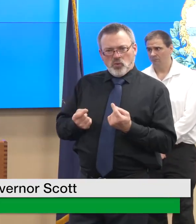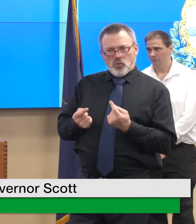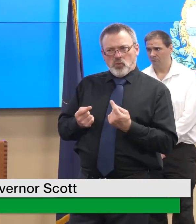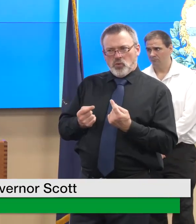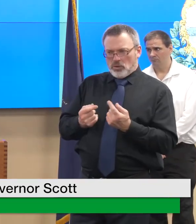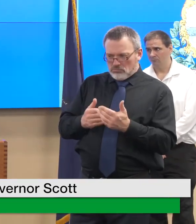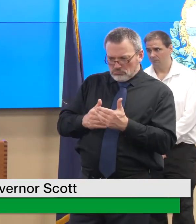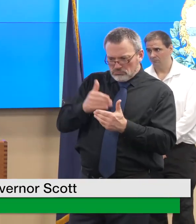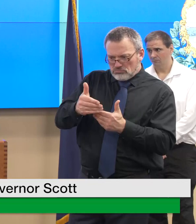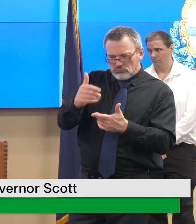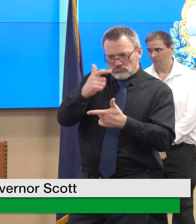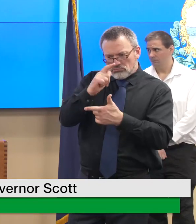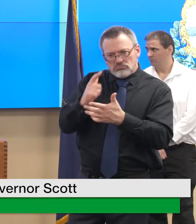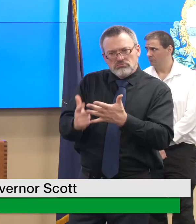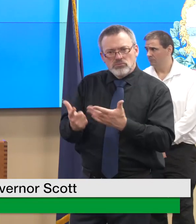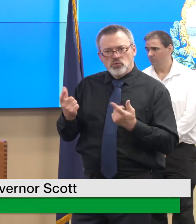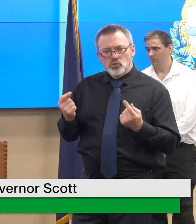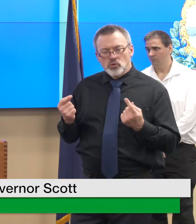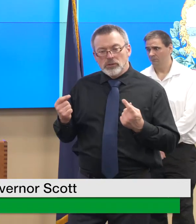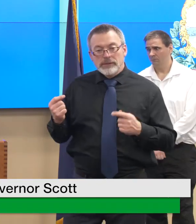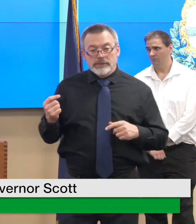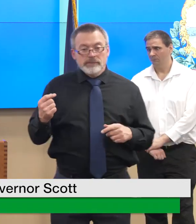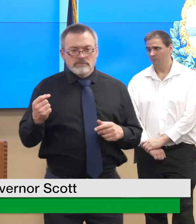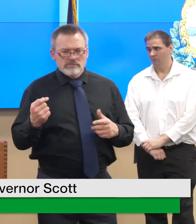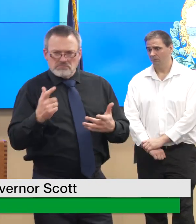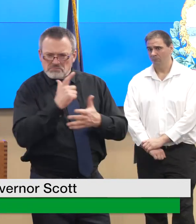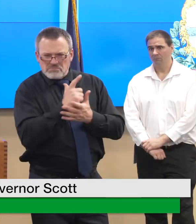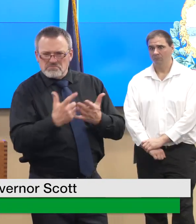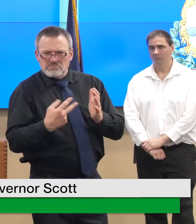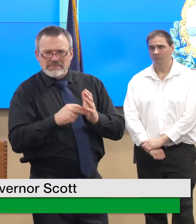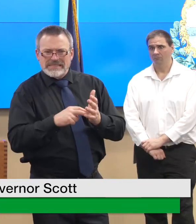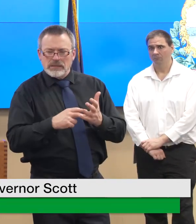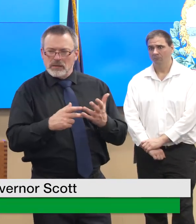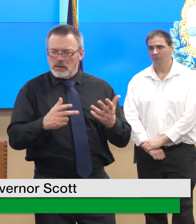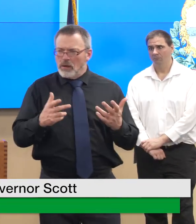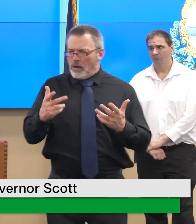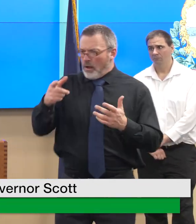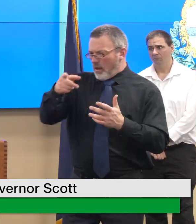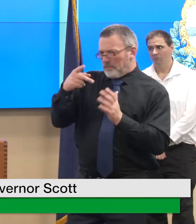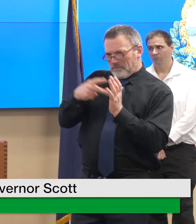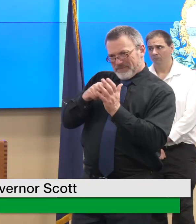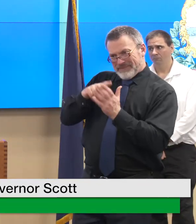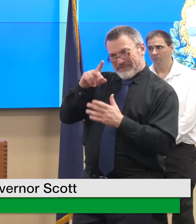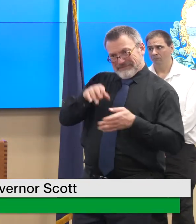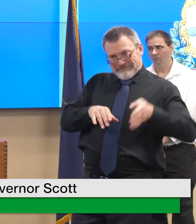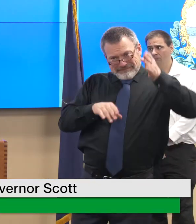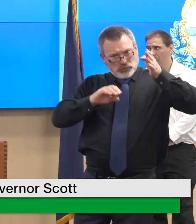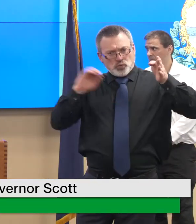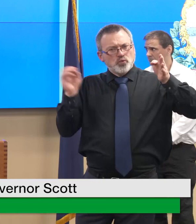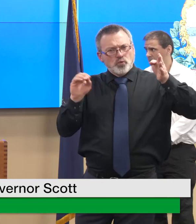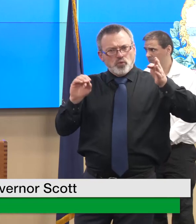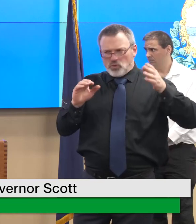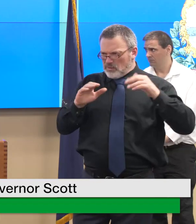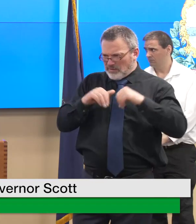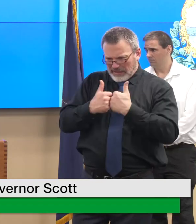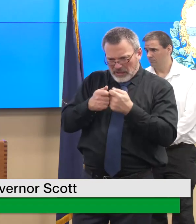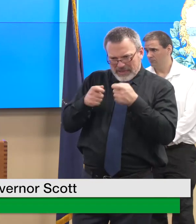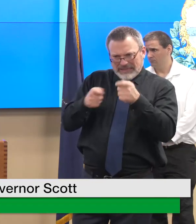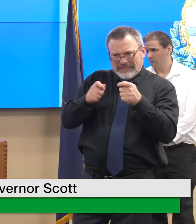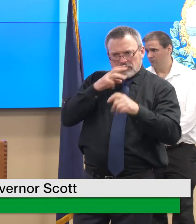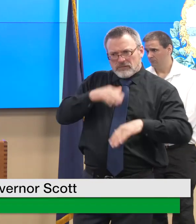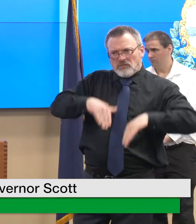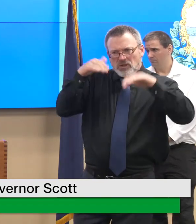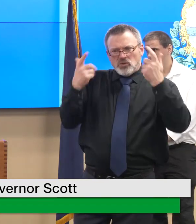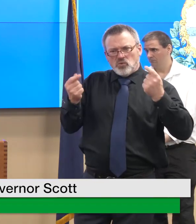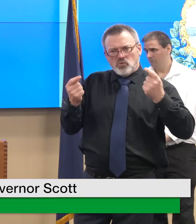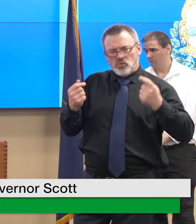intermediate steps around improving. If we don't have a new dam, what are some things we can do to control flooding long term? Sure. So that